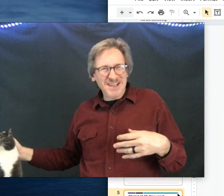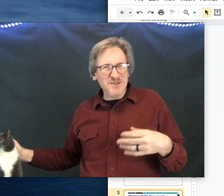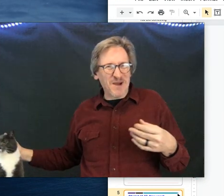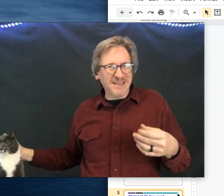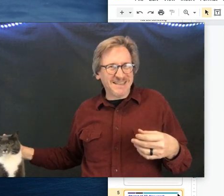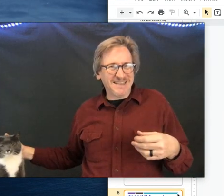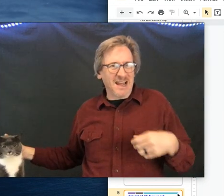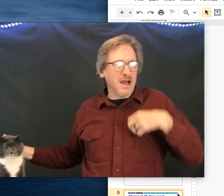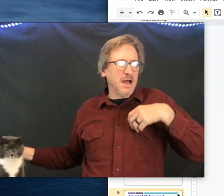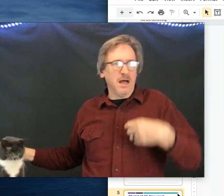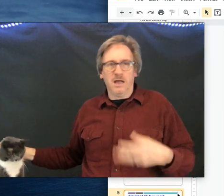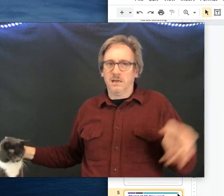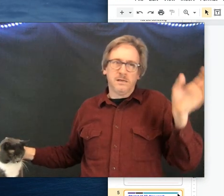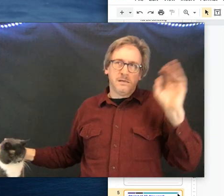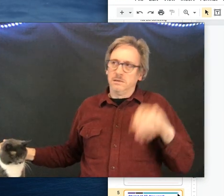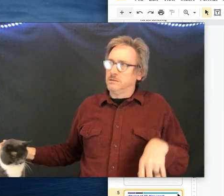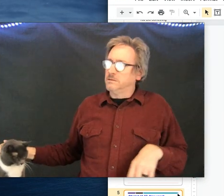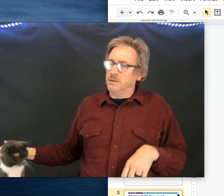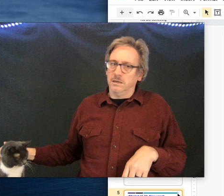You might,